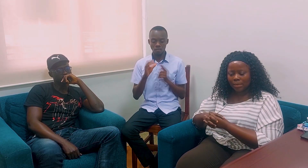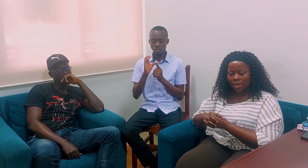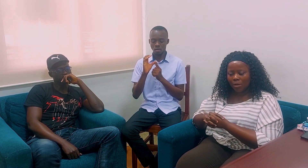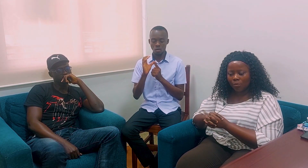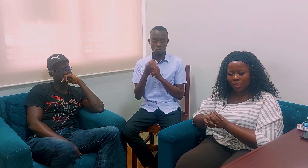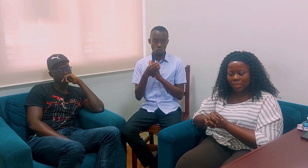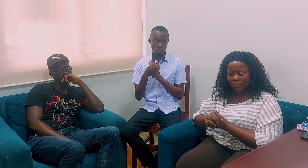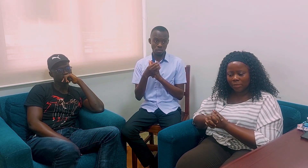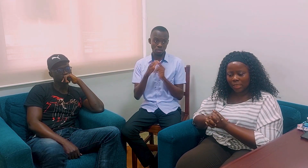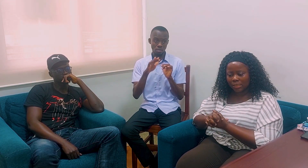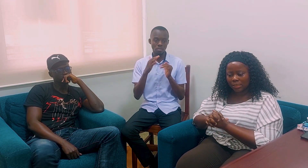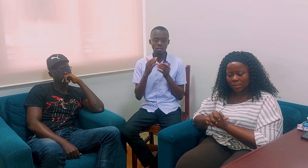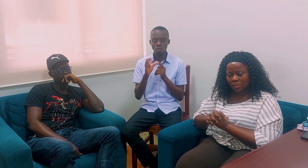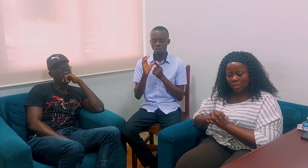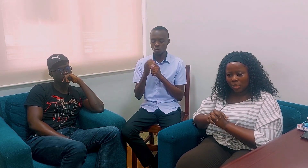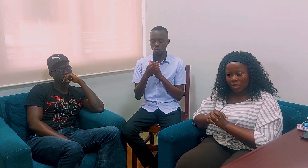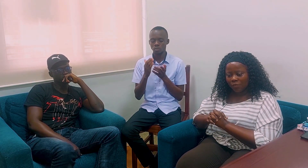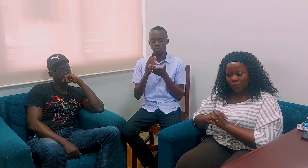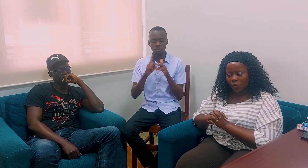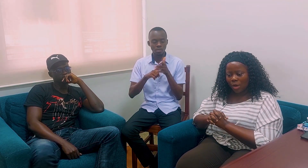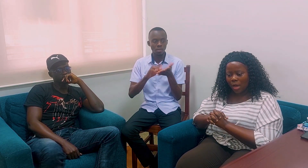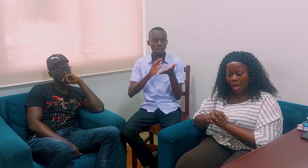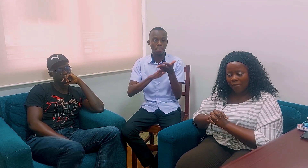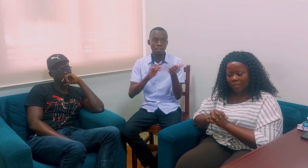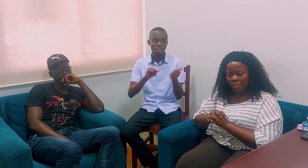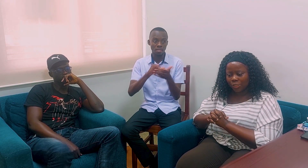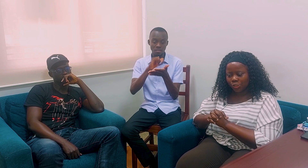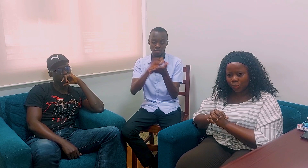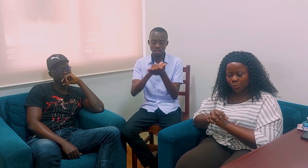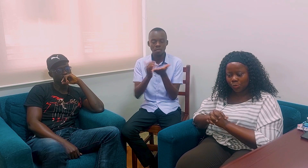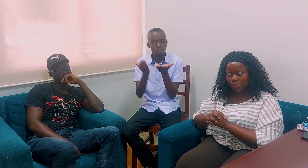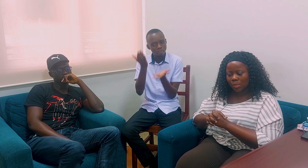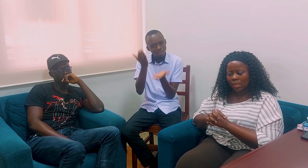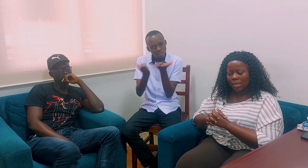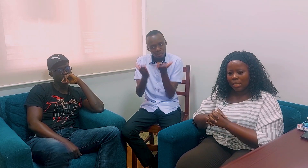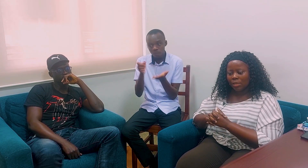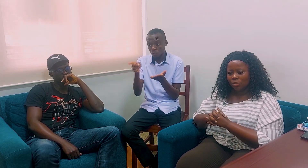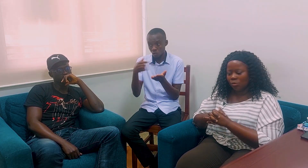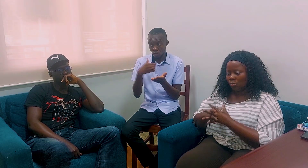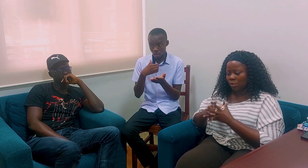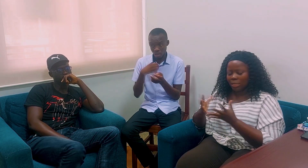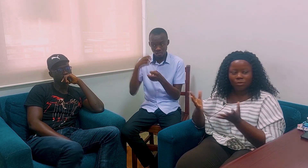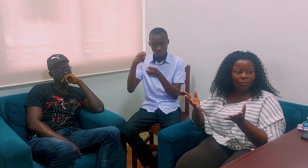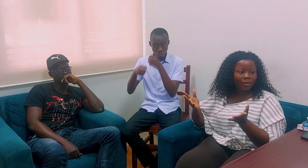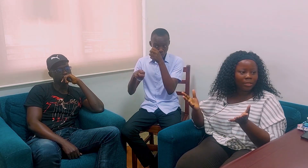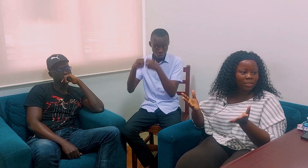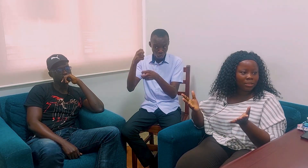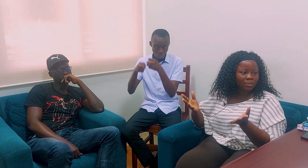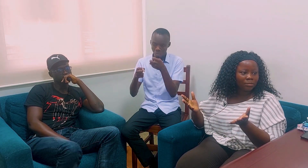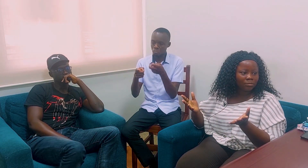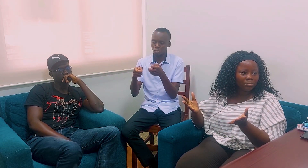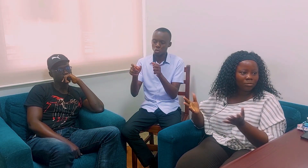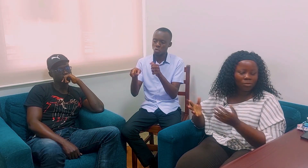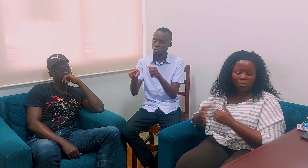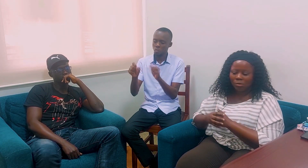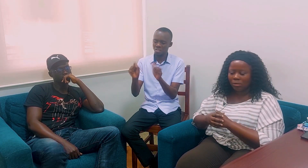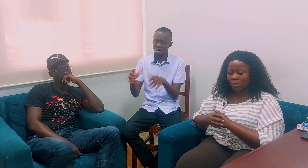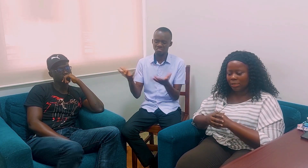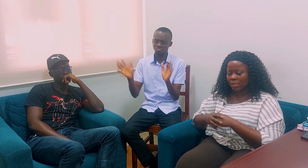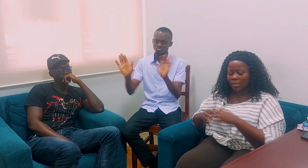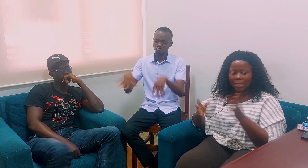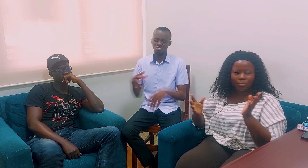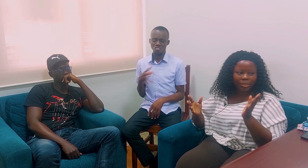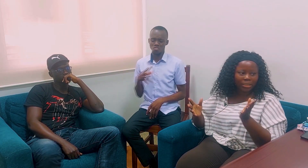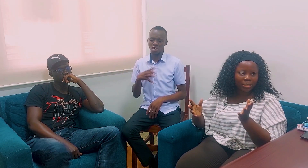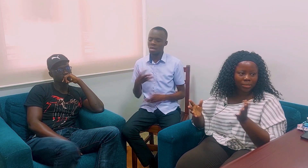that somehow believes that if you have an issue, you could get over it or